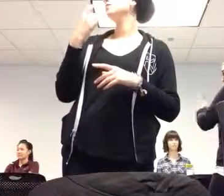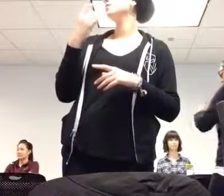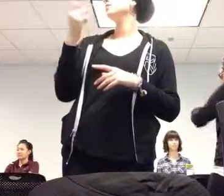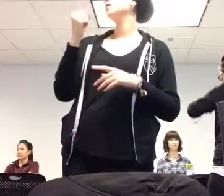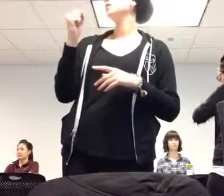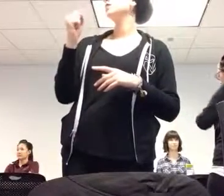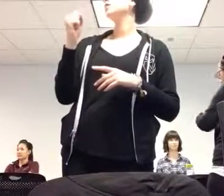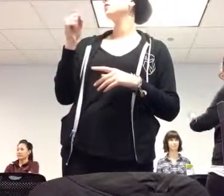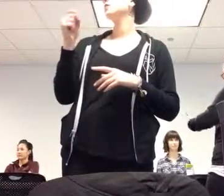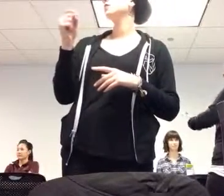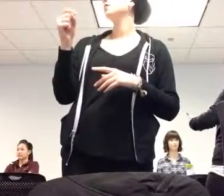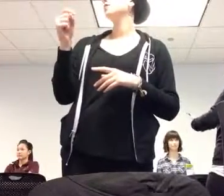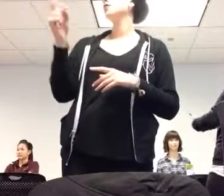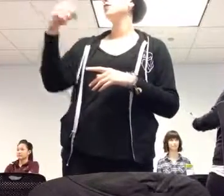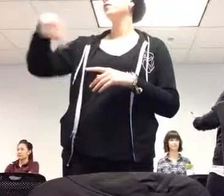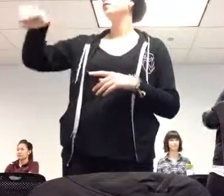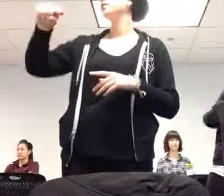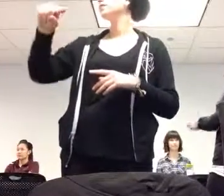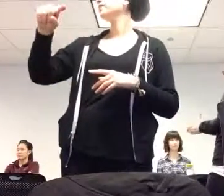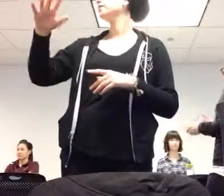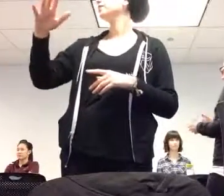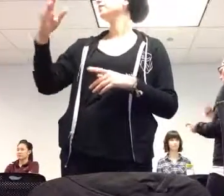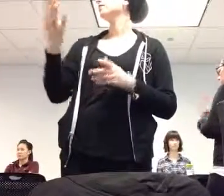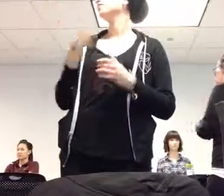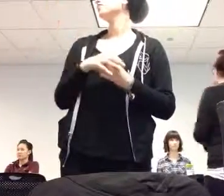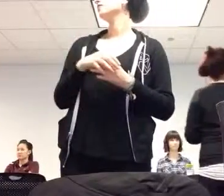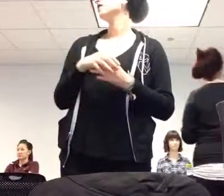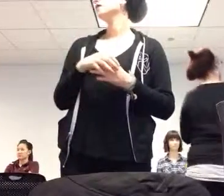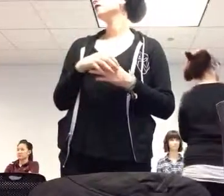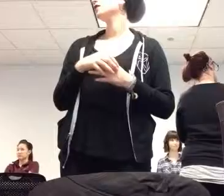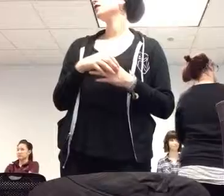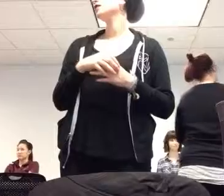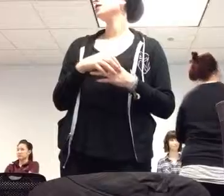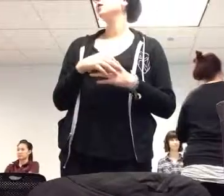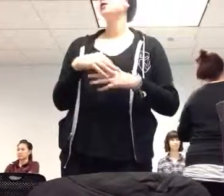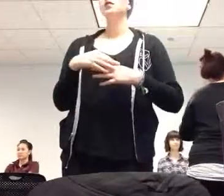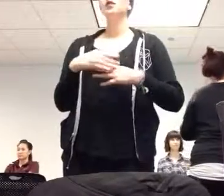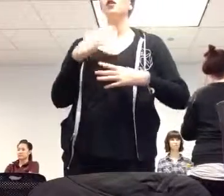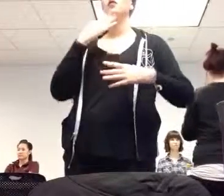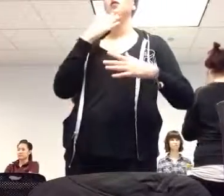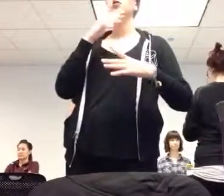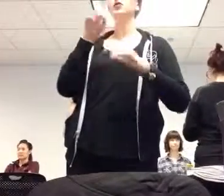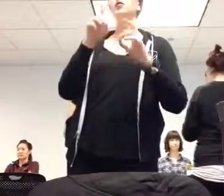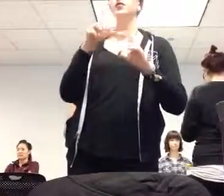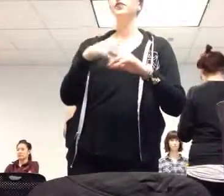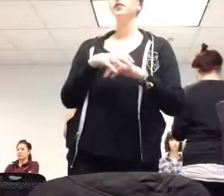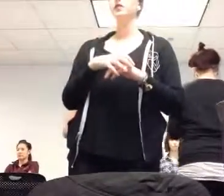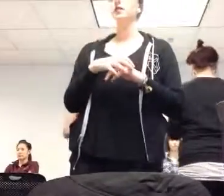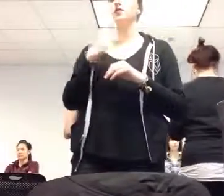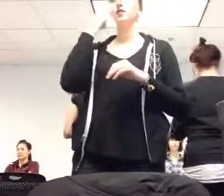good question. And taking into the thing is, if the Soviets followed a scorched earth policy, in other words, as they pulled